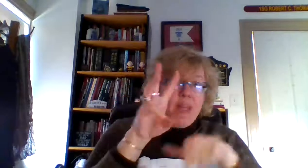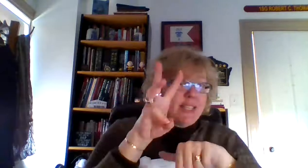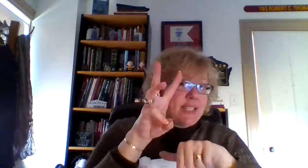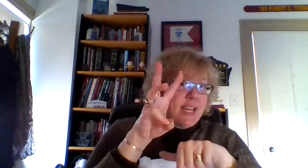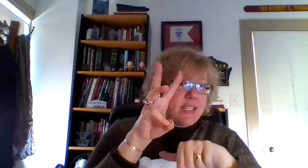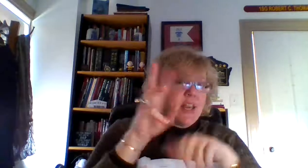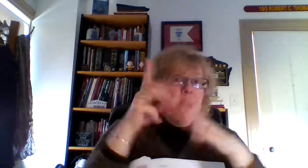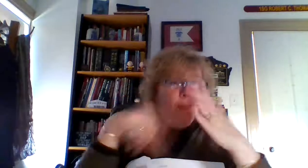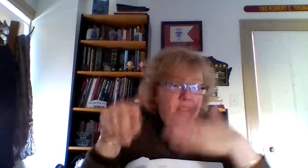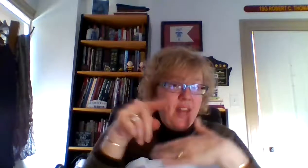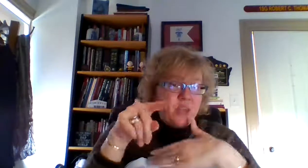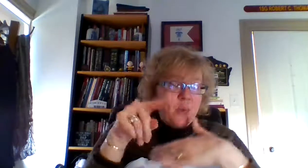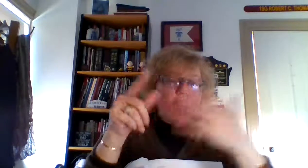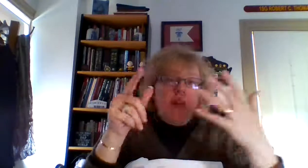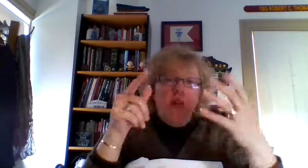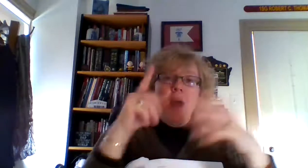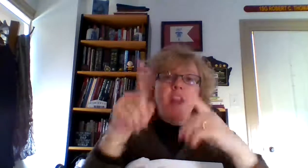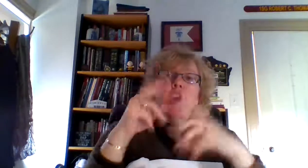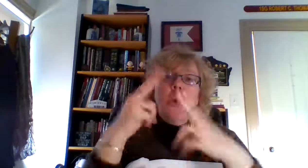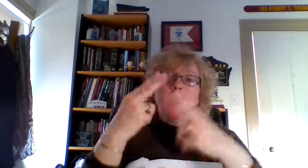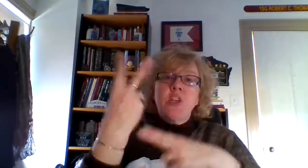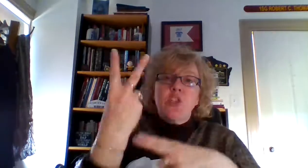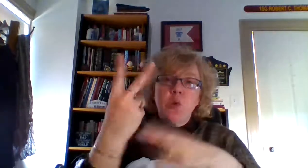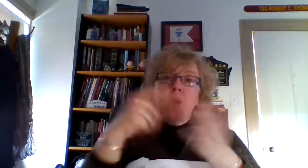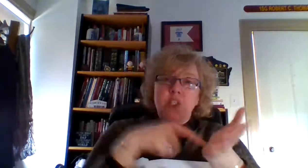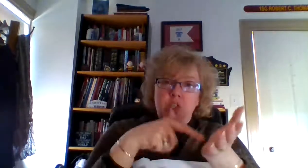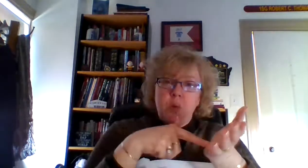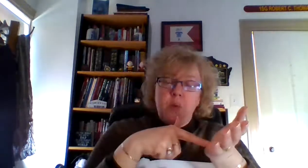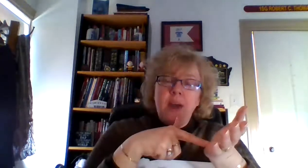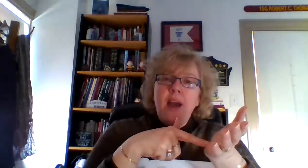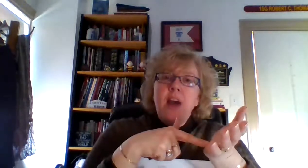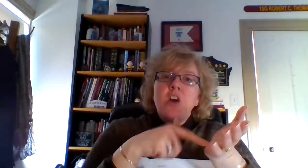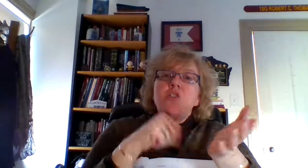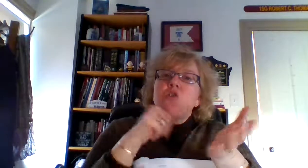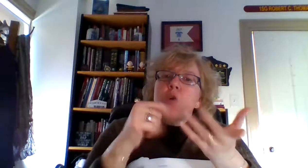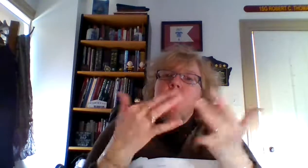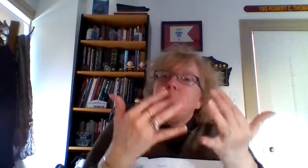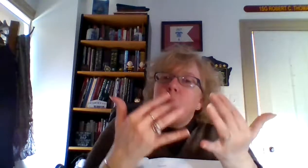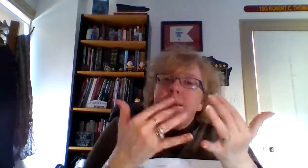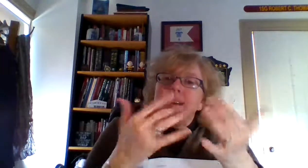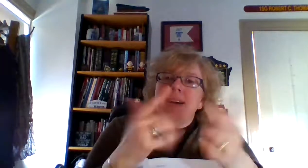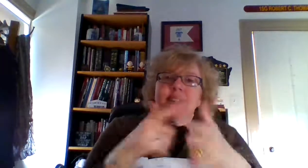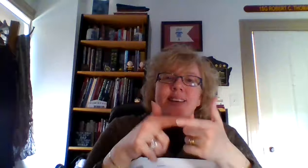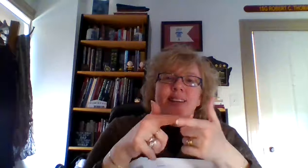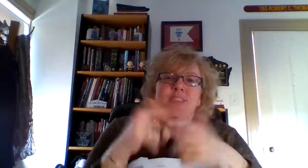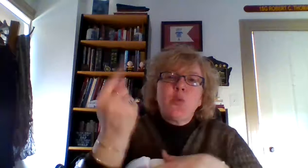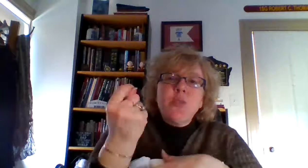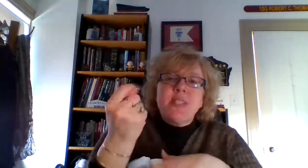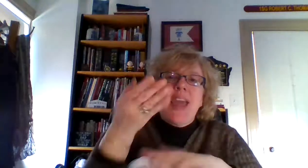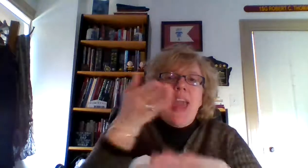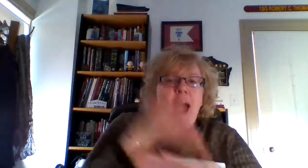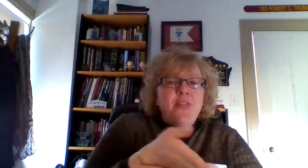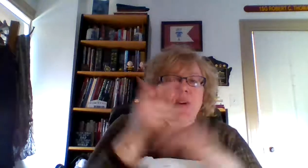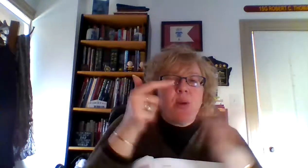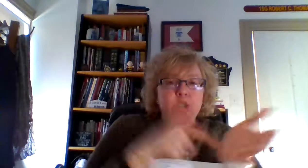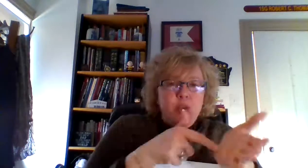the 6th, but the next week, when Unit 2 is due, do not wait until Tuesday after it was due